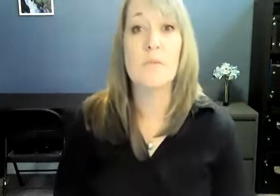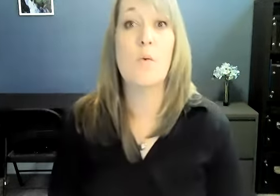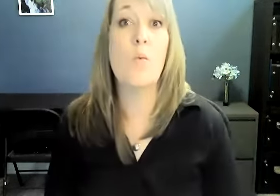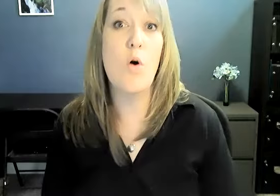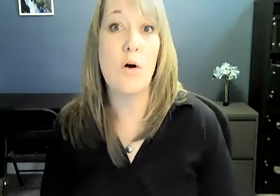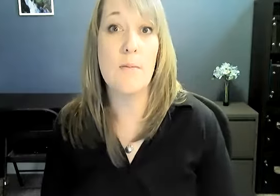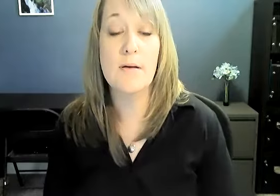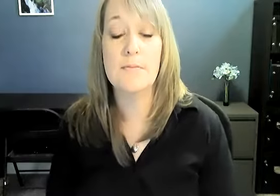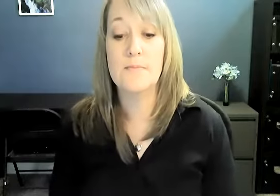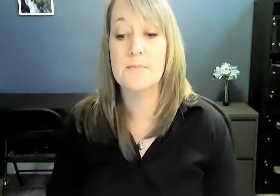Warm.